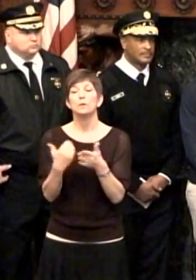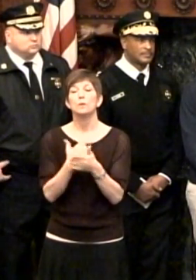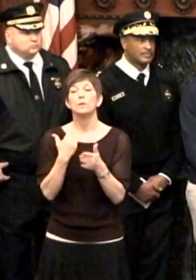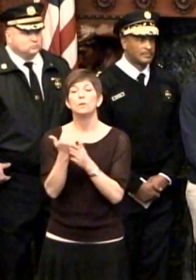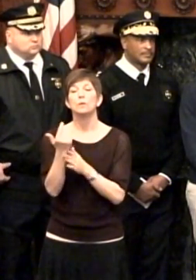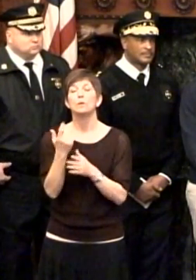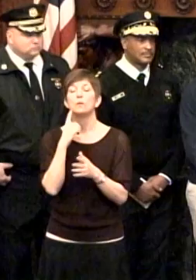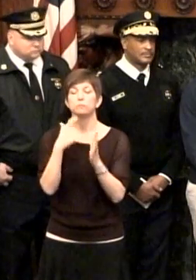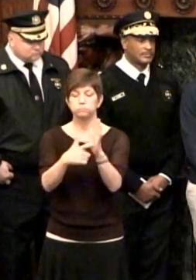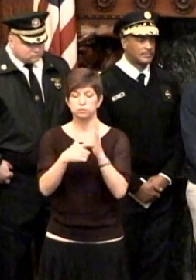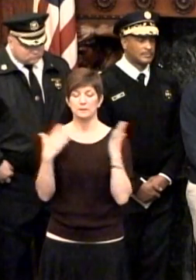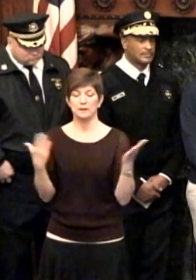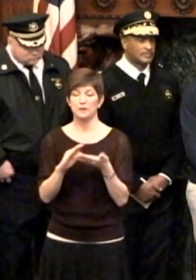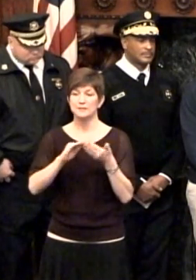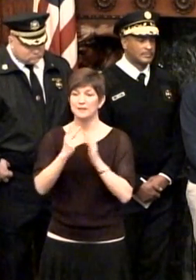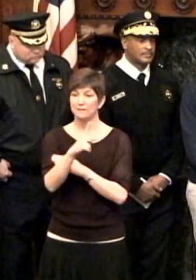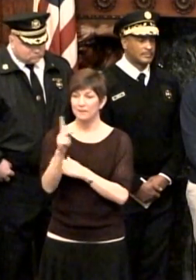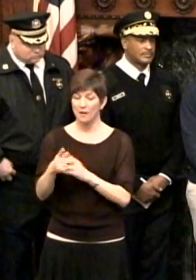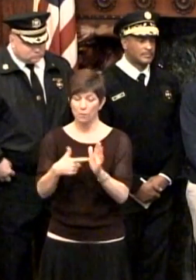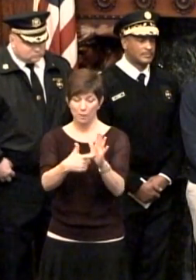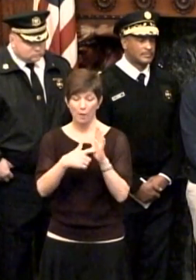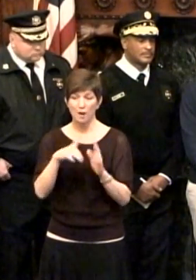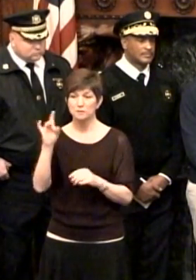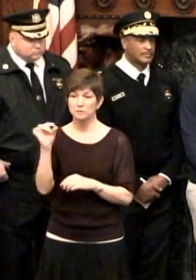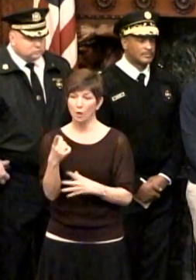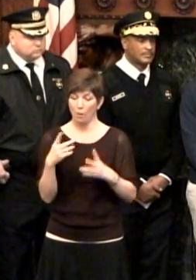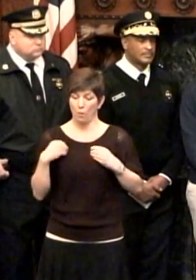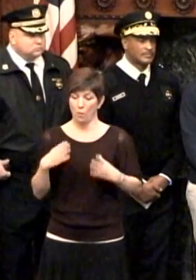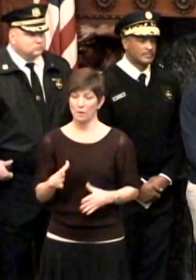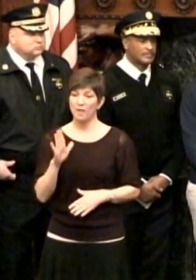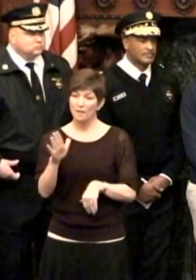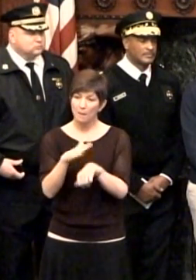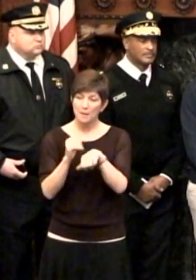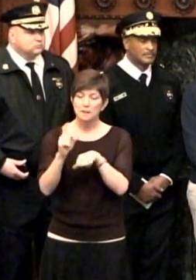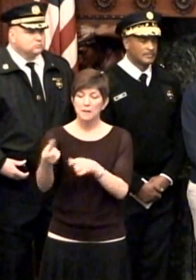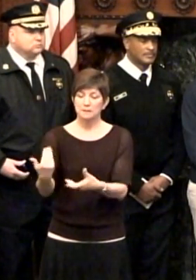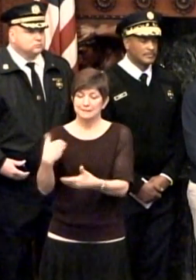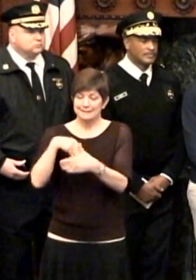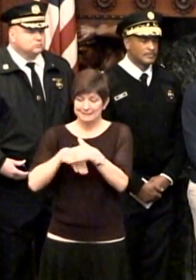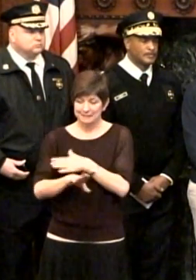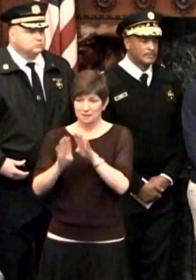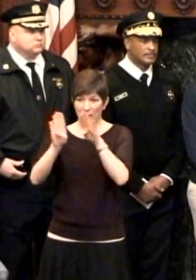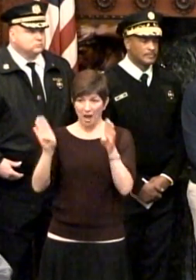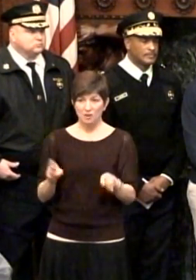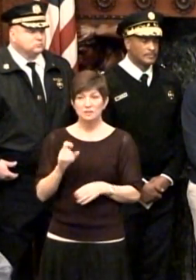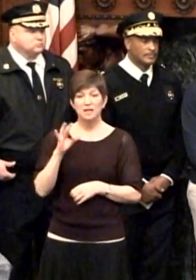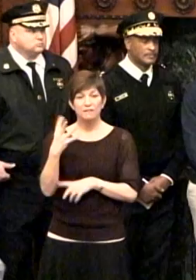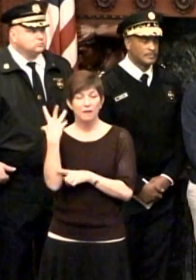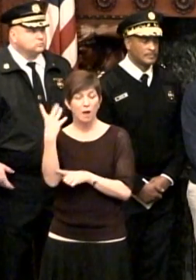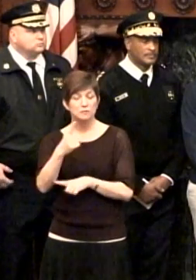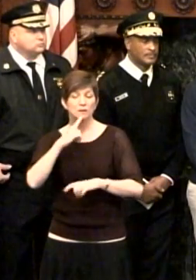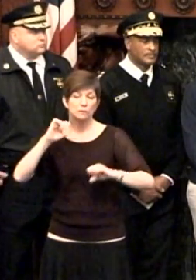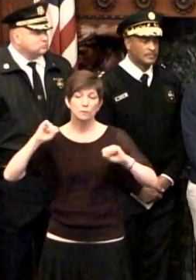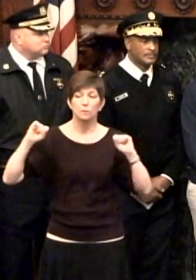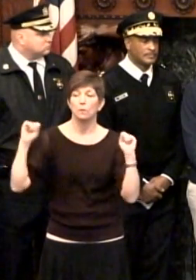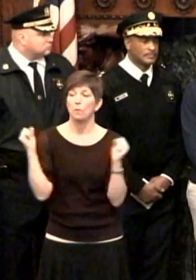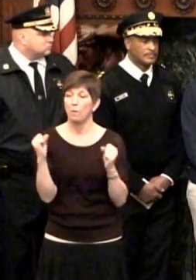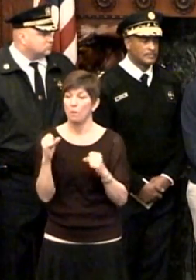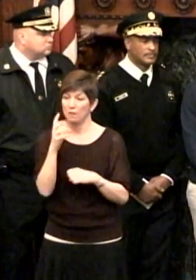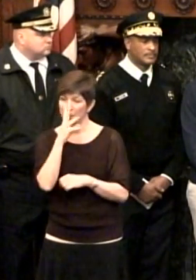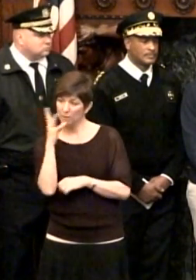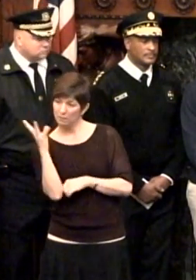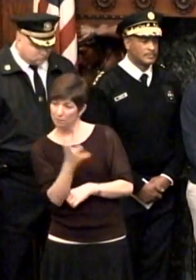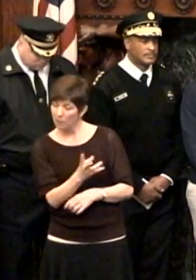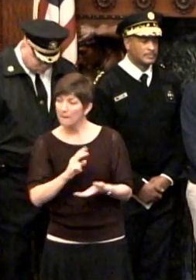Philadelphia that requires dog owners to bring their pets indoors in the event of extreme cold. Ignoring this